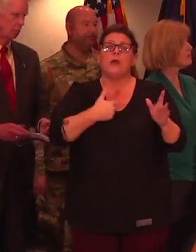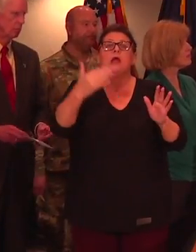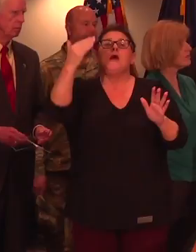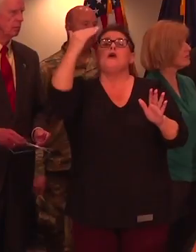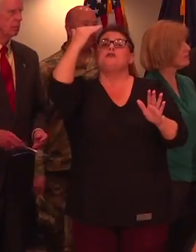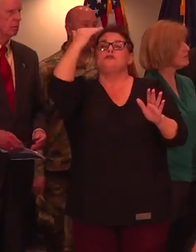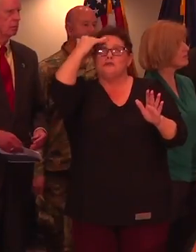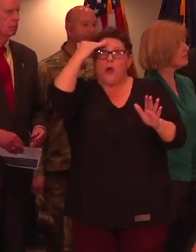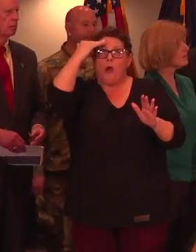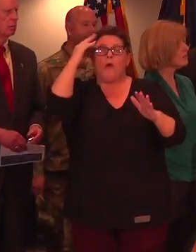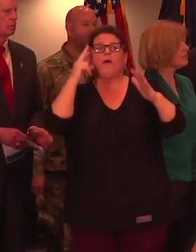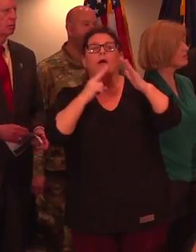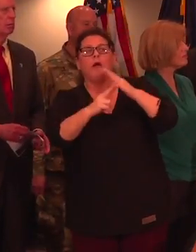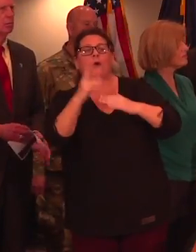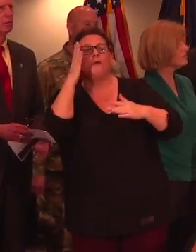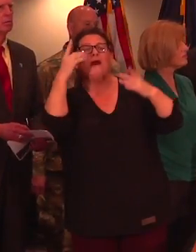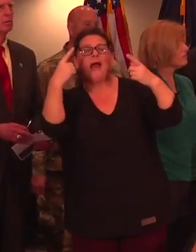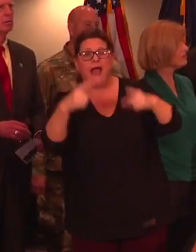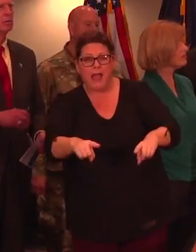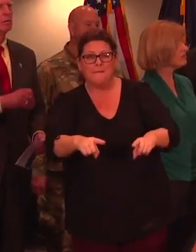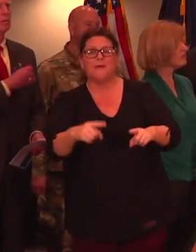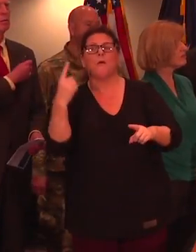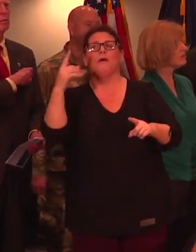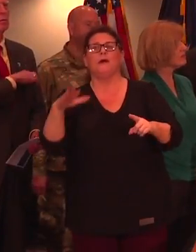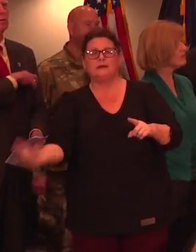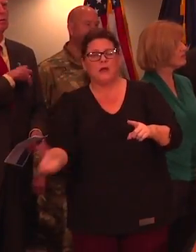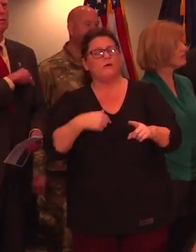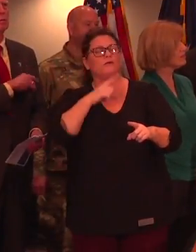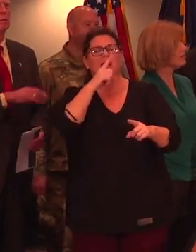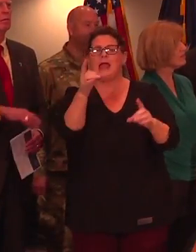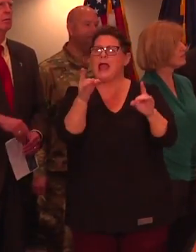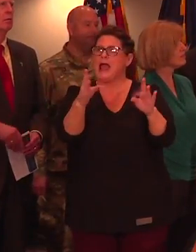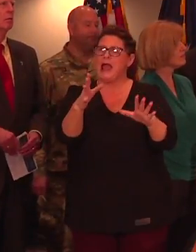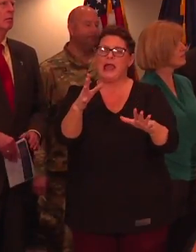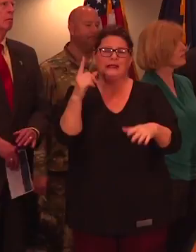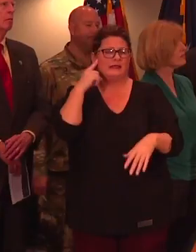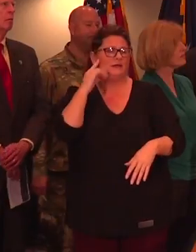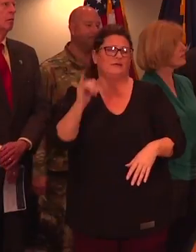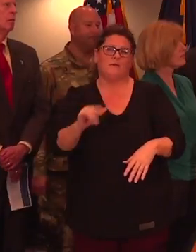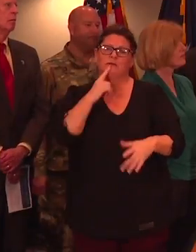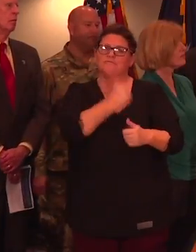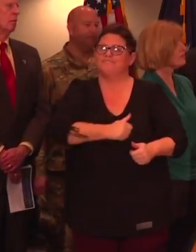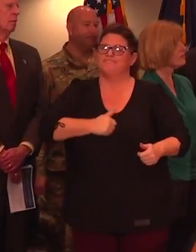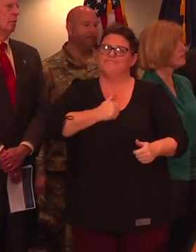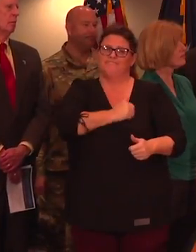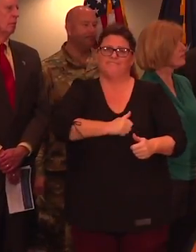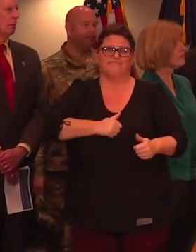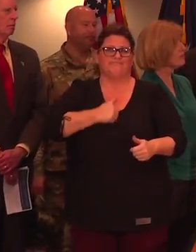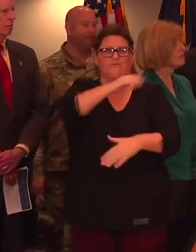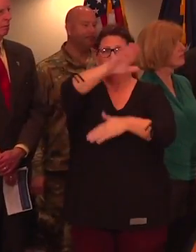make this announcement, it's never easy to have to report on the death of a fellow member of our community. On behalf of all